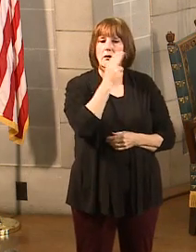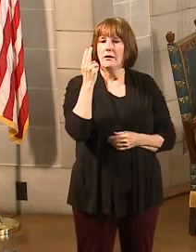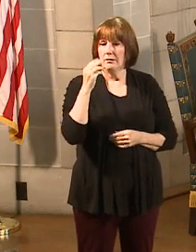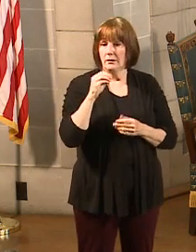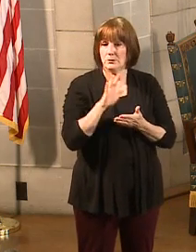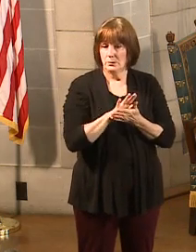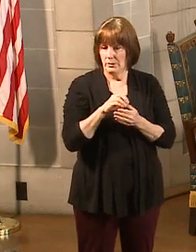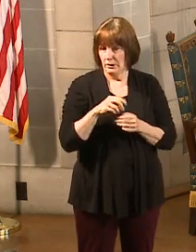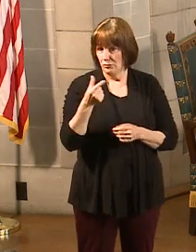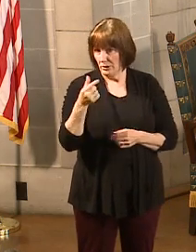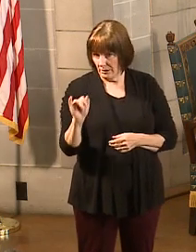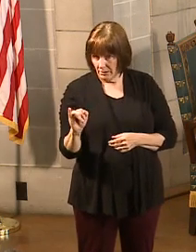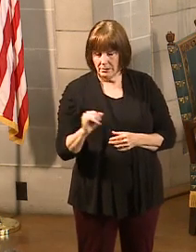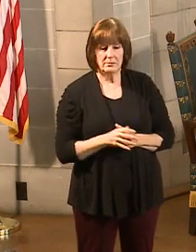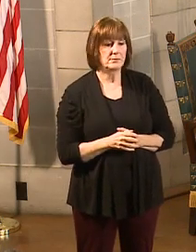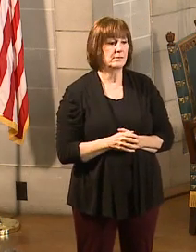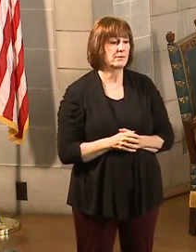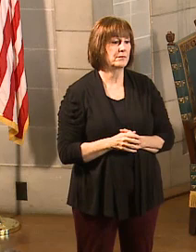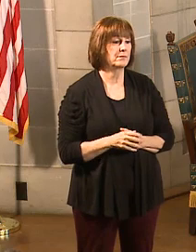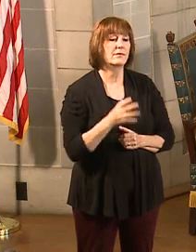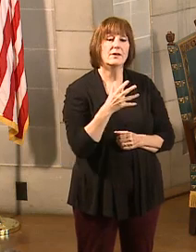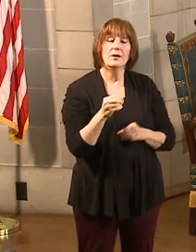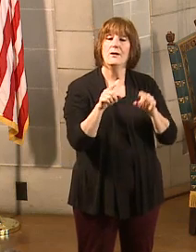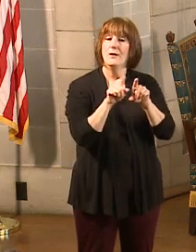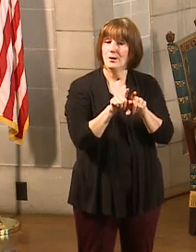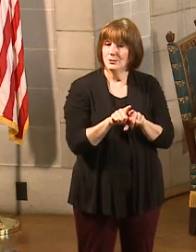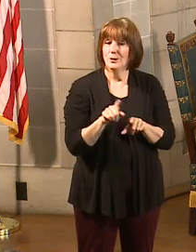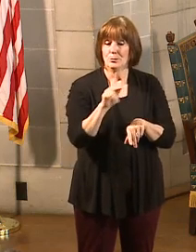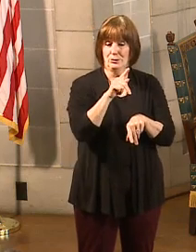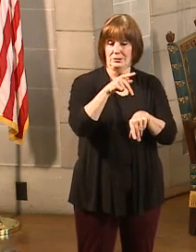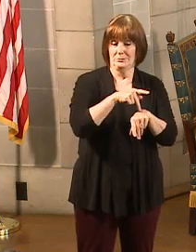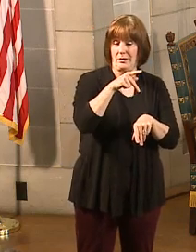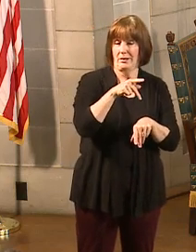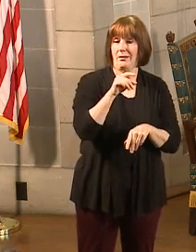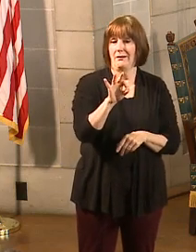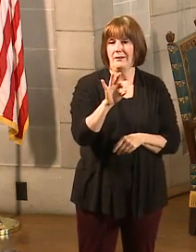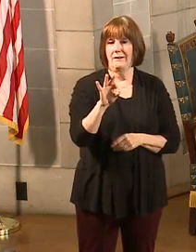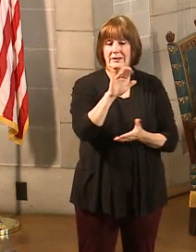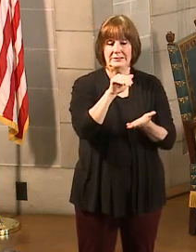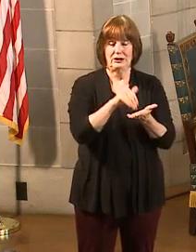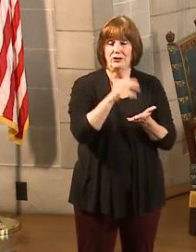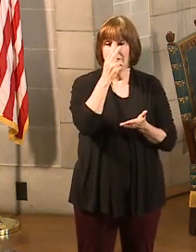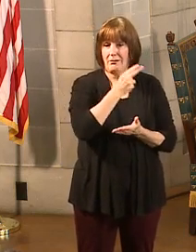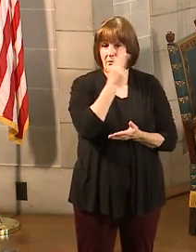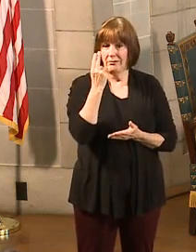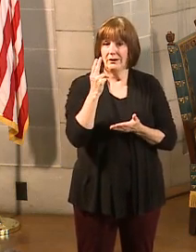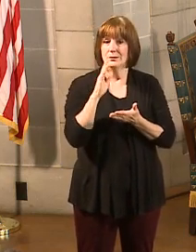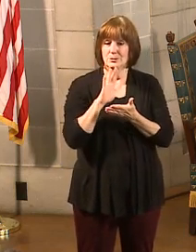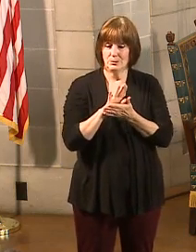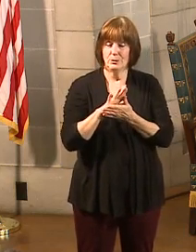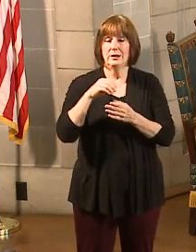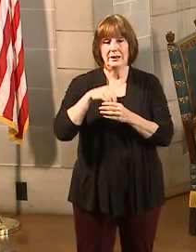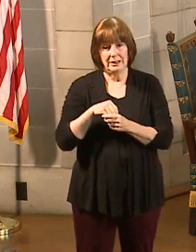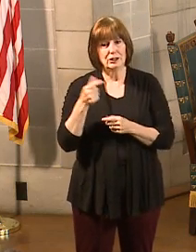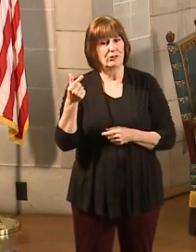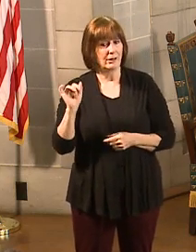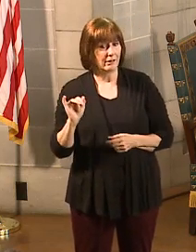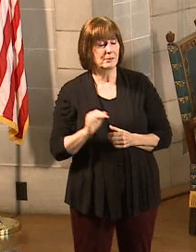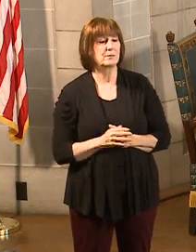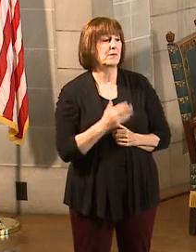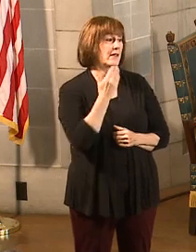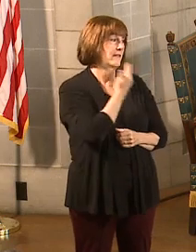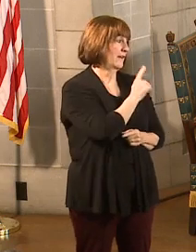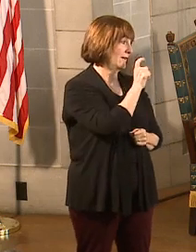of Grand Island. I also have the pleasure of serving as the principal of Central Catholic Schools within the city of Grand Island. I would like to